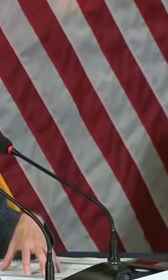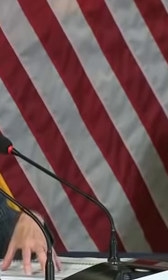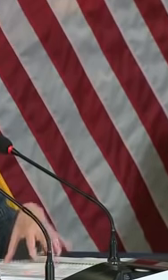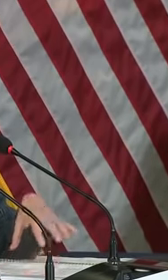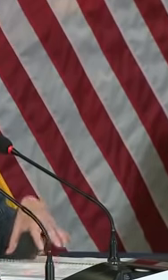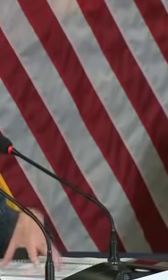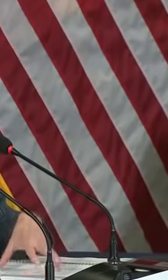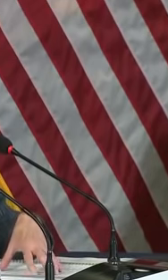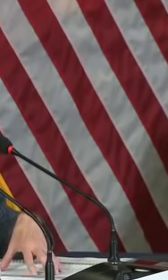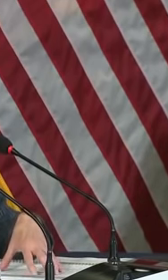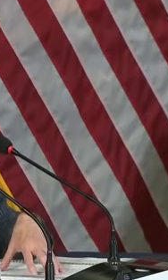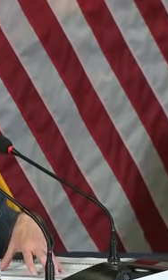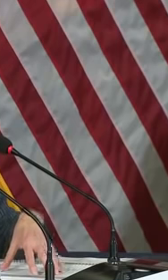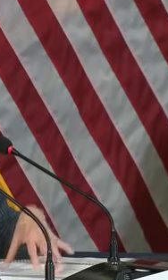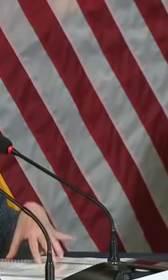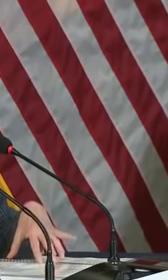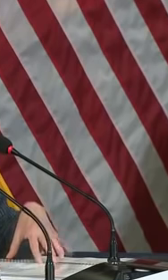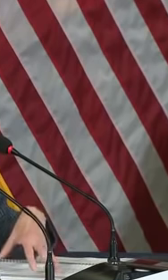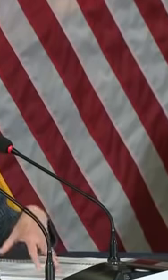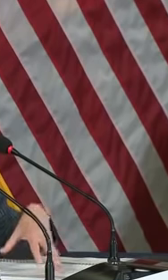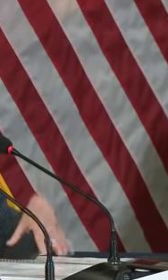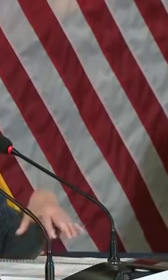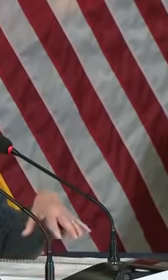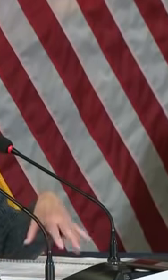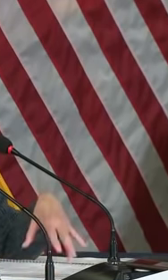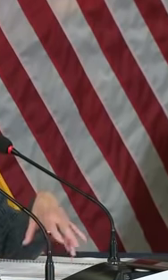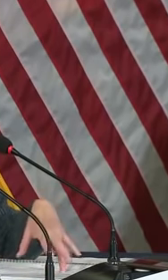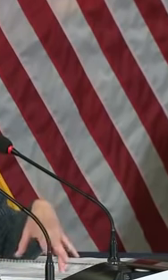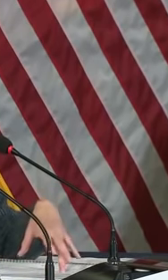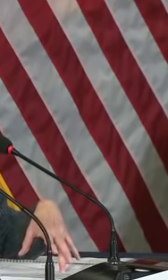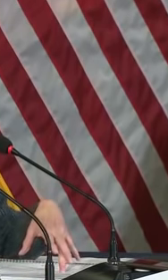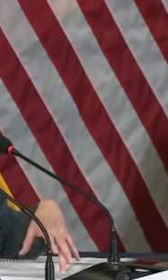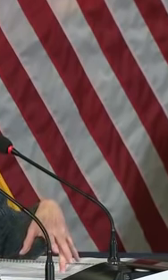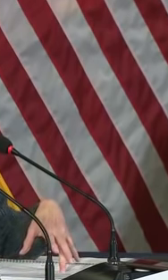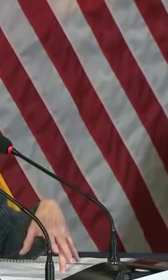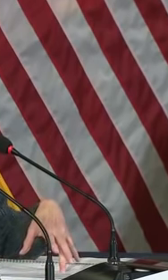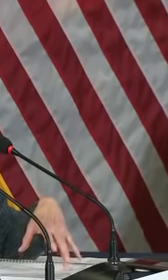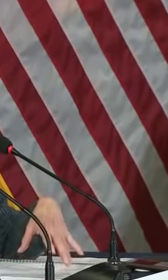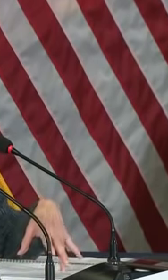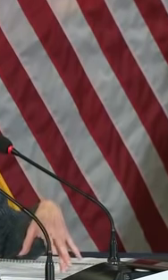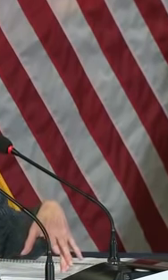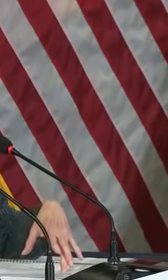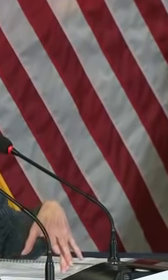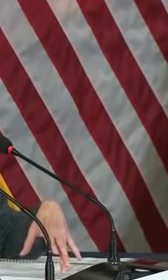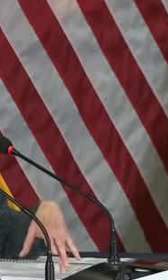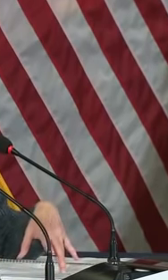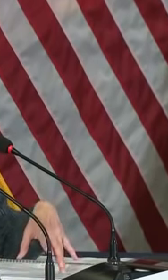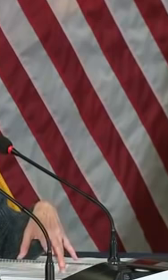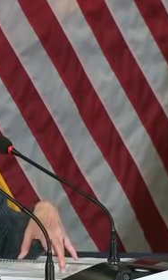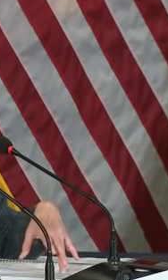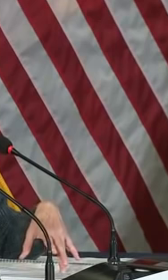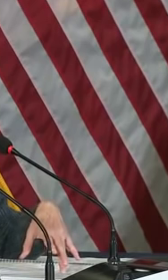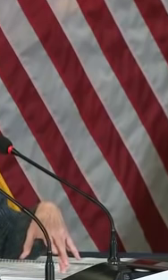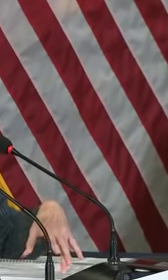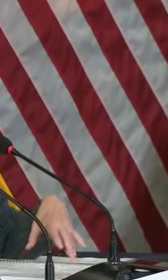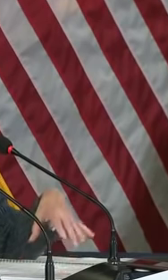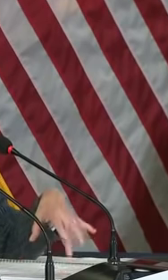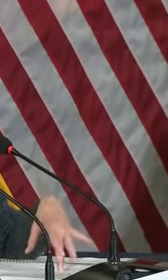sites, traffic control is a big issue. Making sure that all the individuals are appropriately